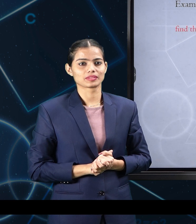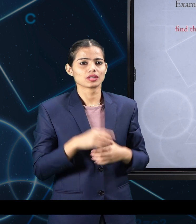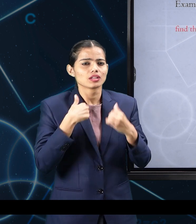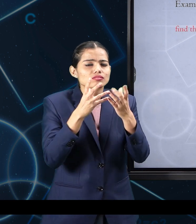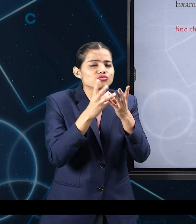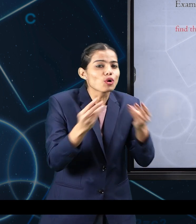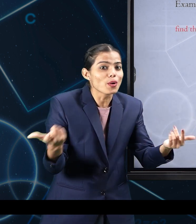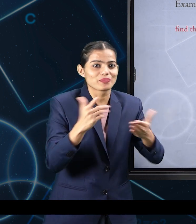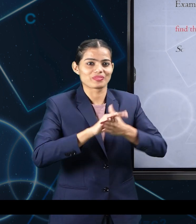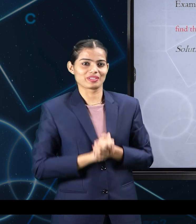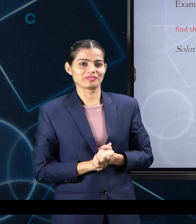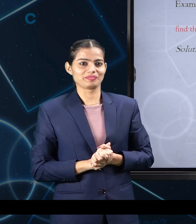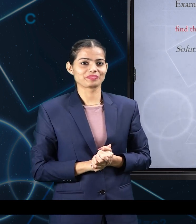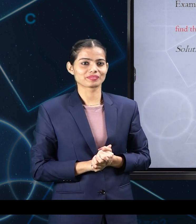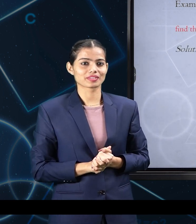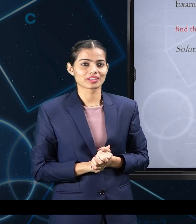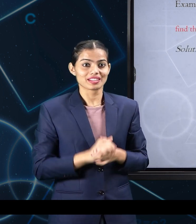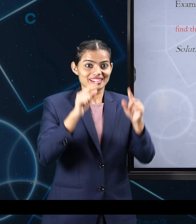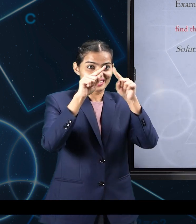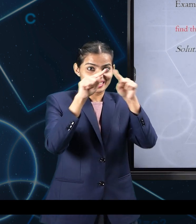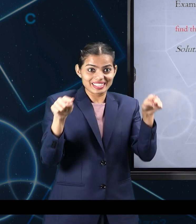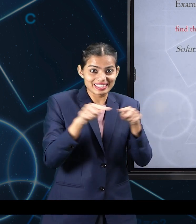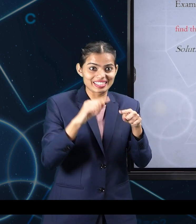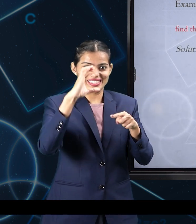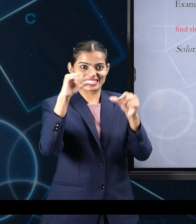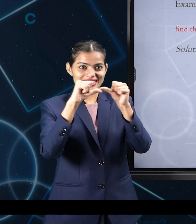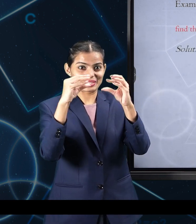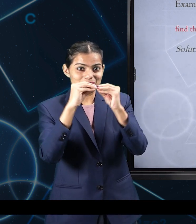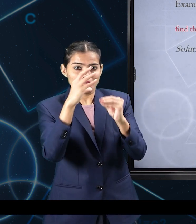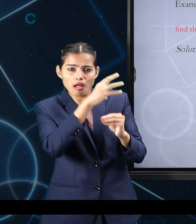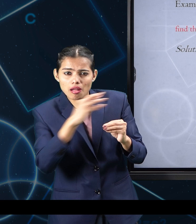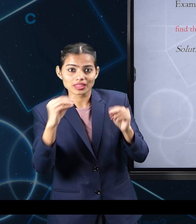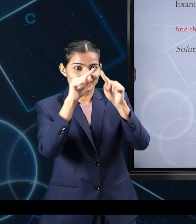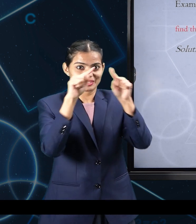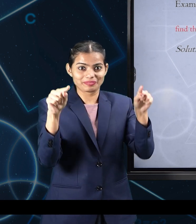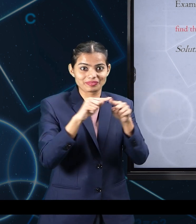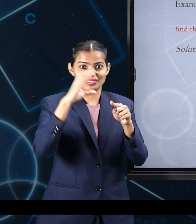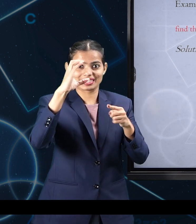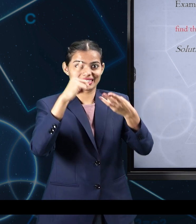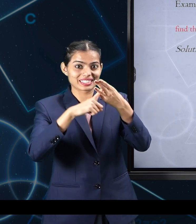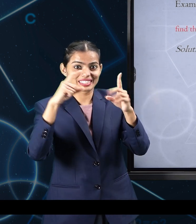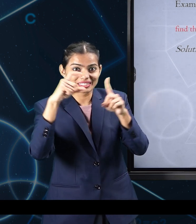solution. In triangle CAB and triangle CED,